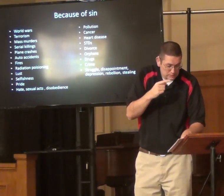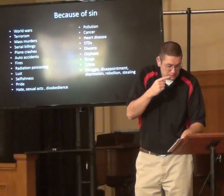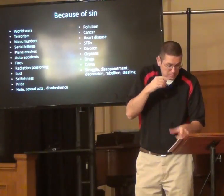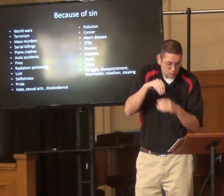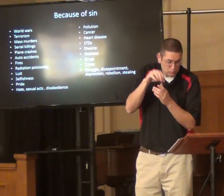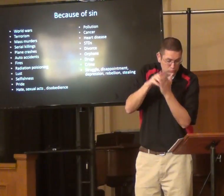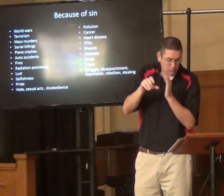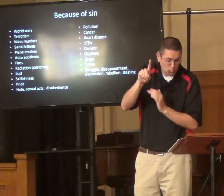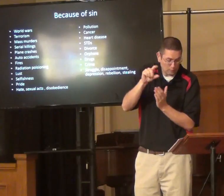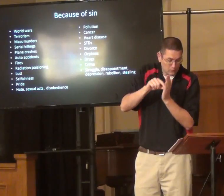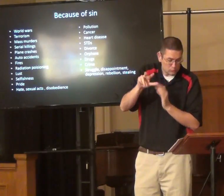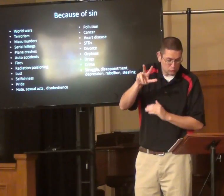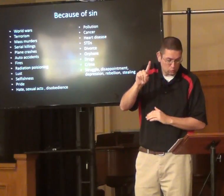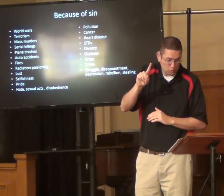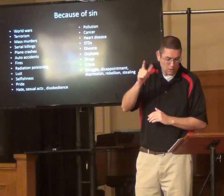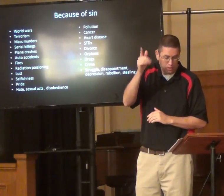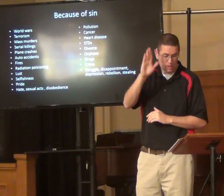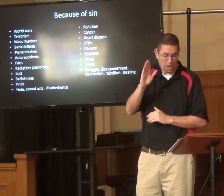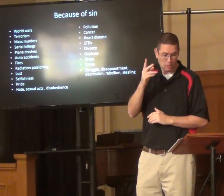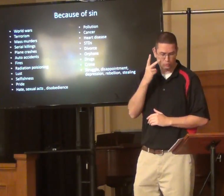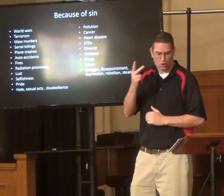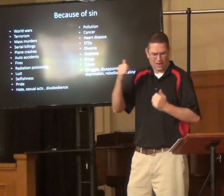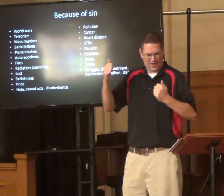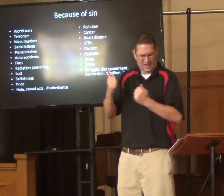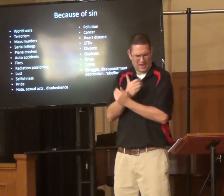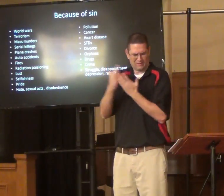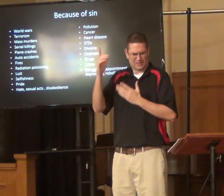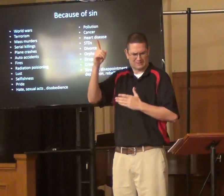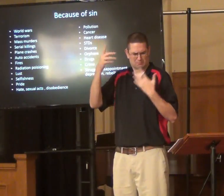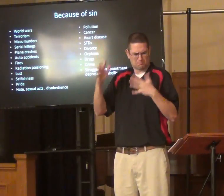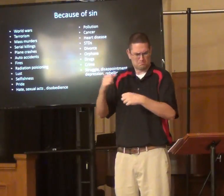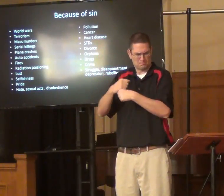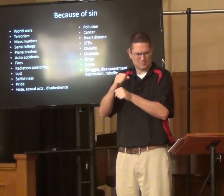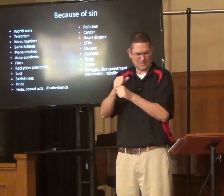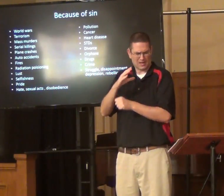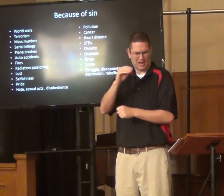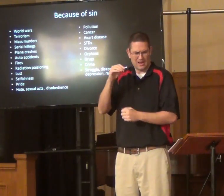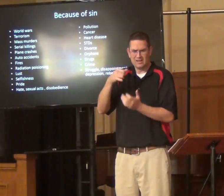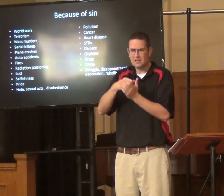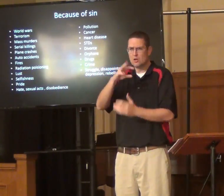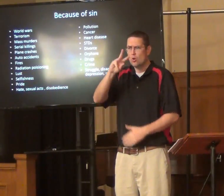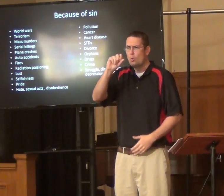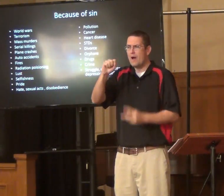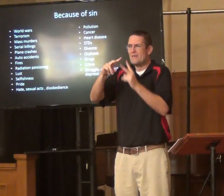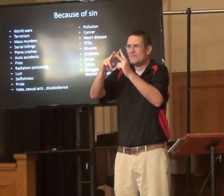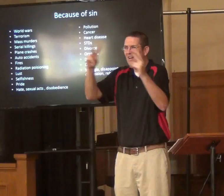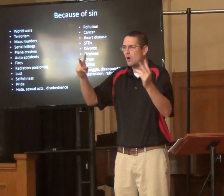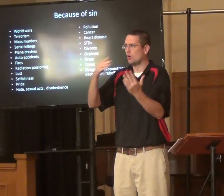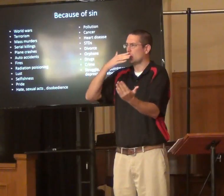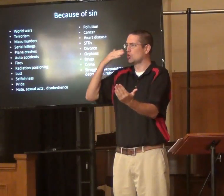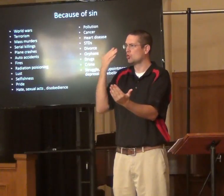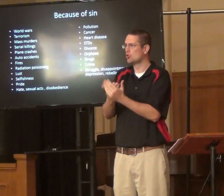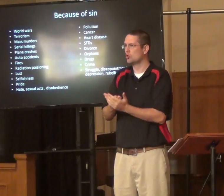chapter 2. God says that God saw everything he made, and it was very